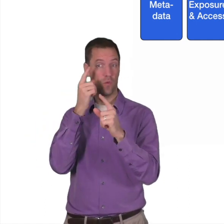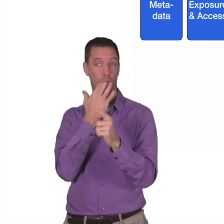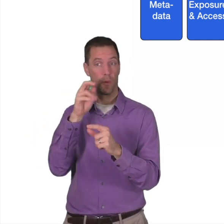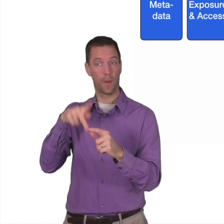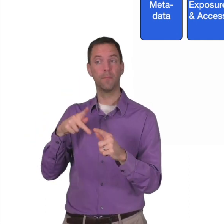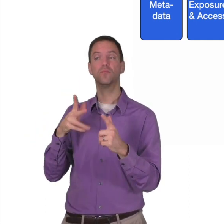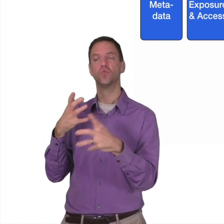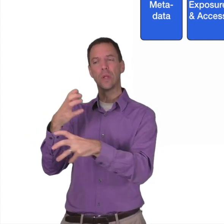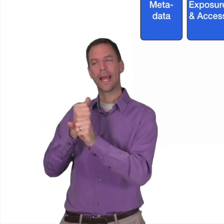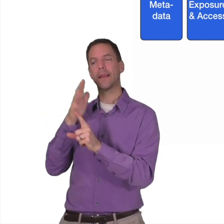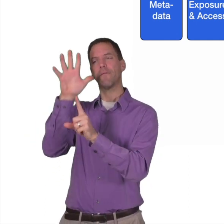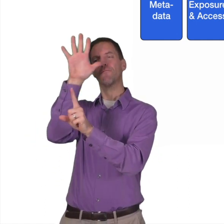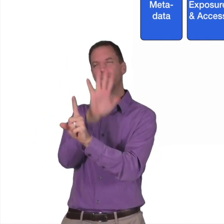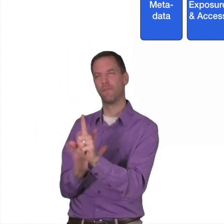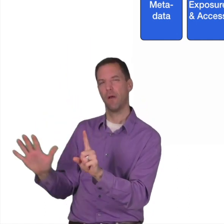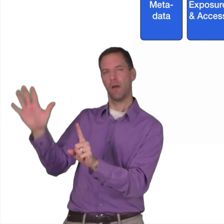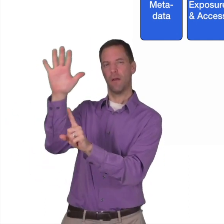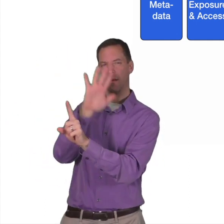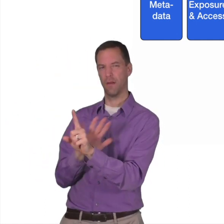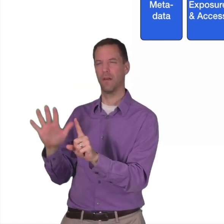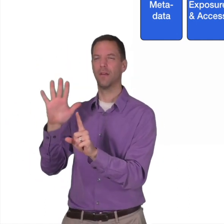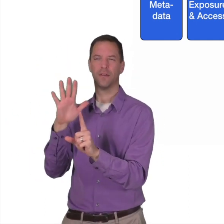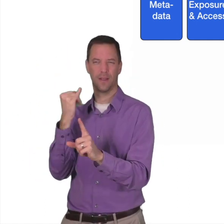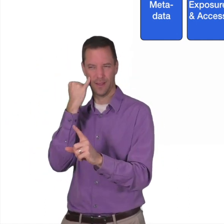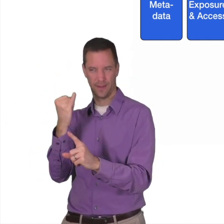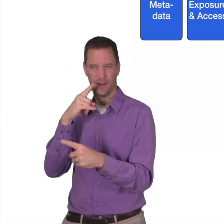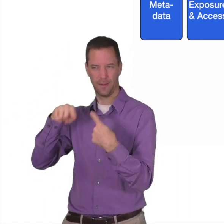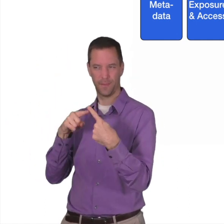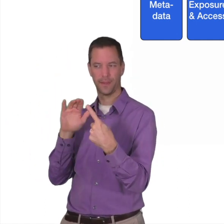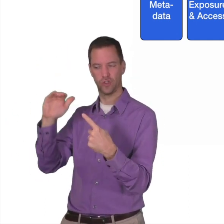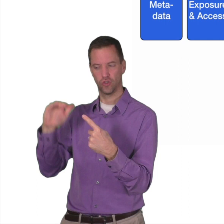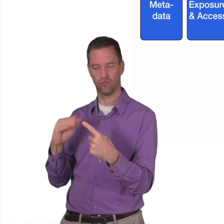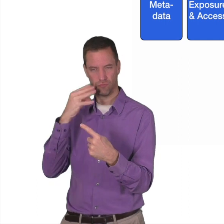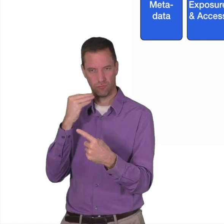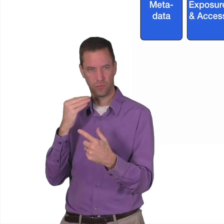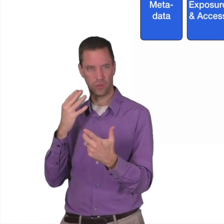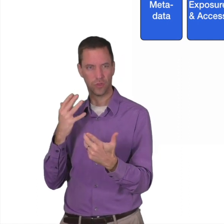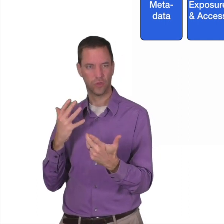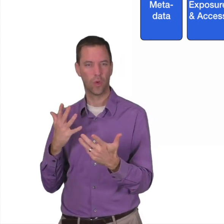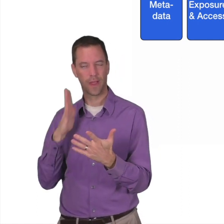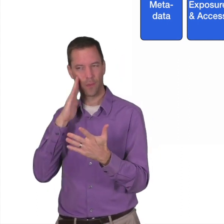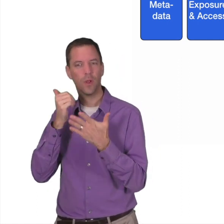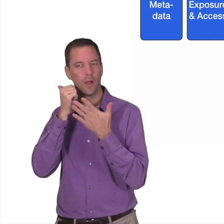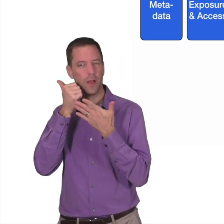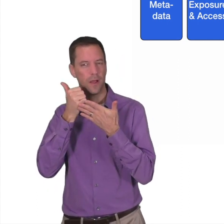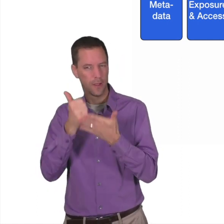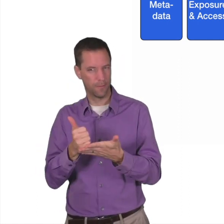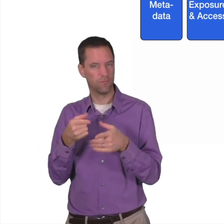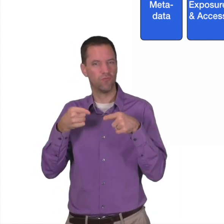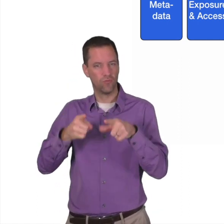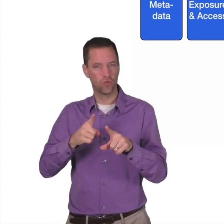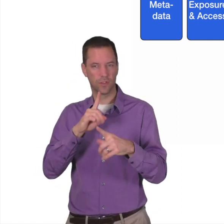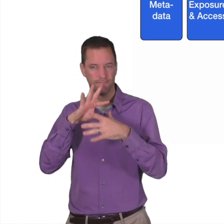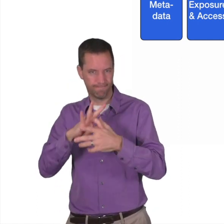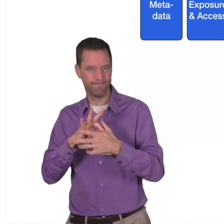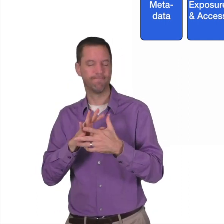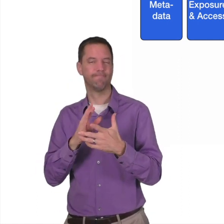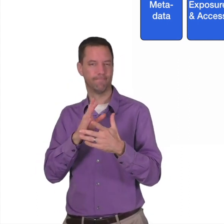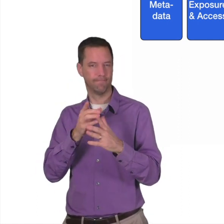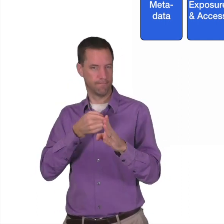And then the third goal of the warm-up is just to get a very rough general idea of what the child's experience has been like. That's going to help you during the